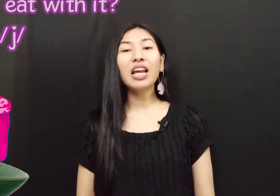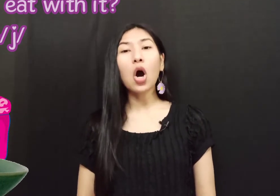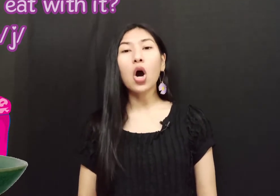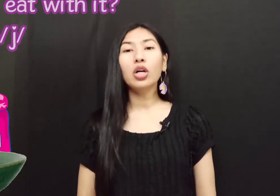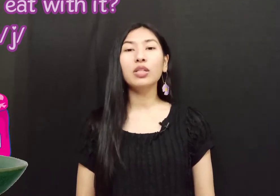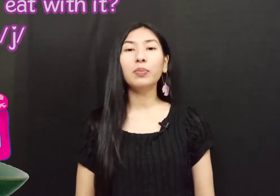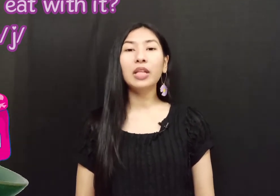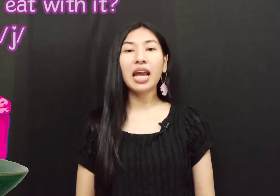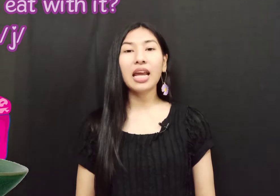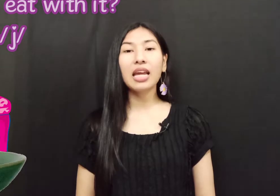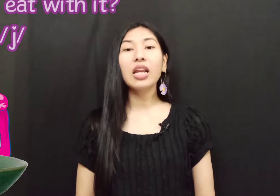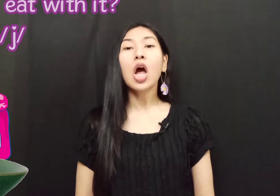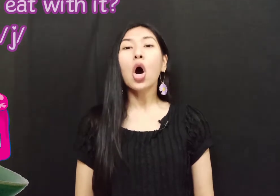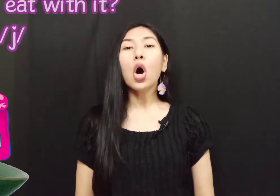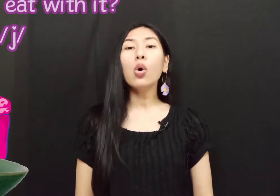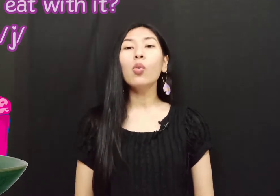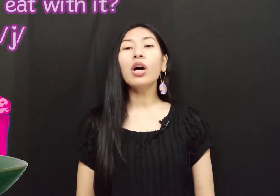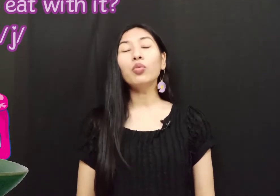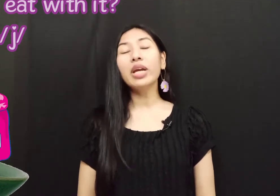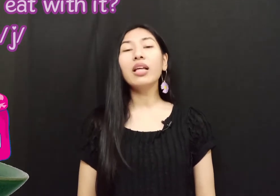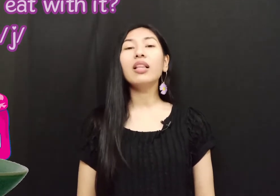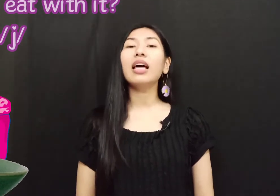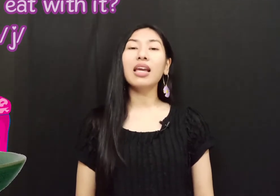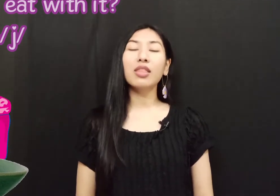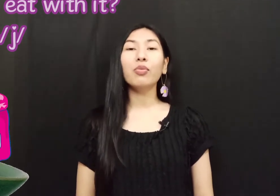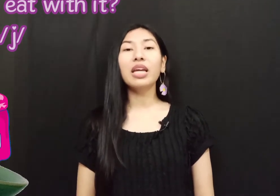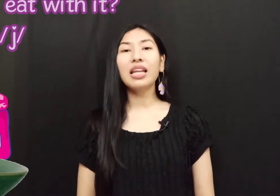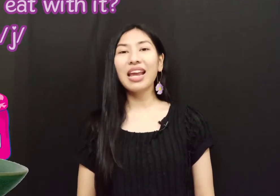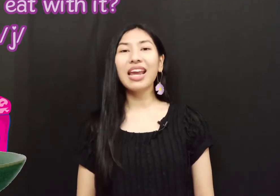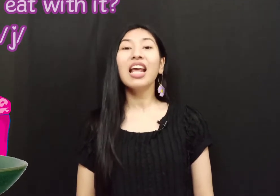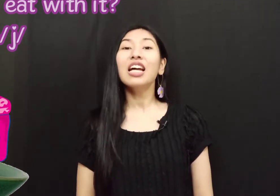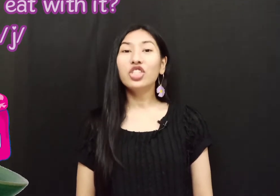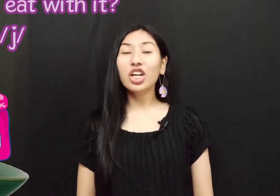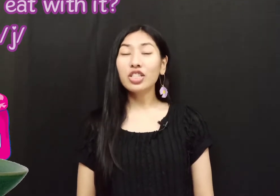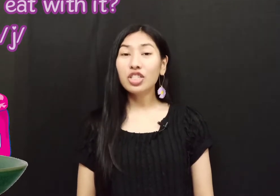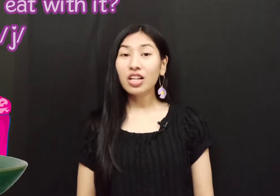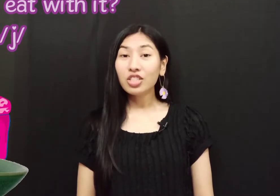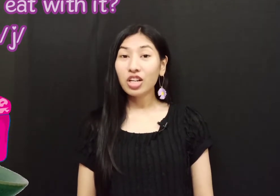jiggling on the plate. Oh, what will I eat with it? J.